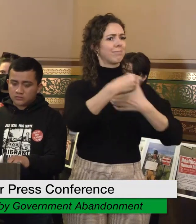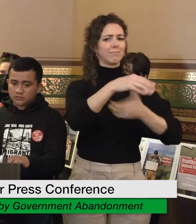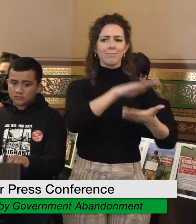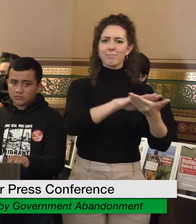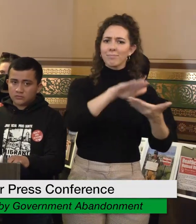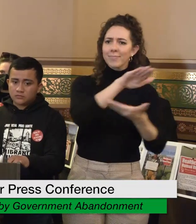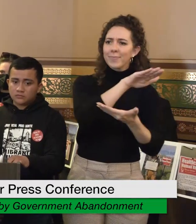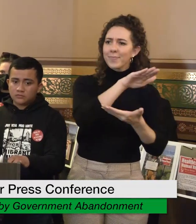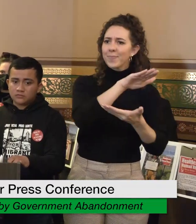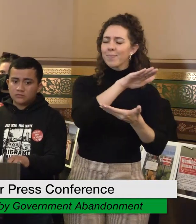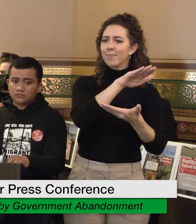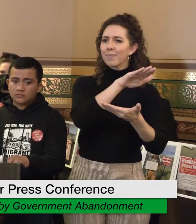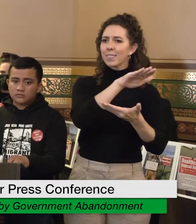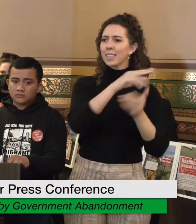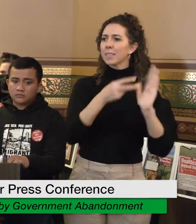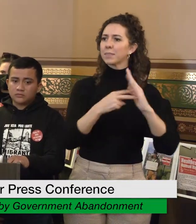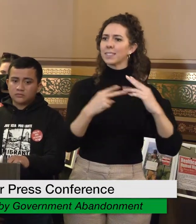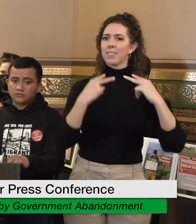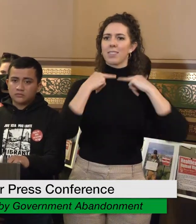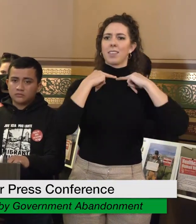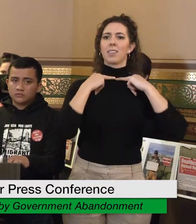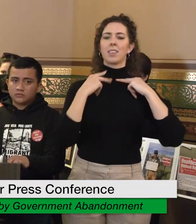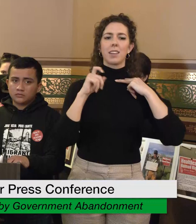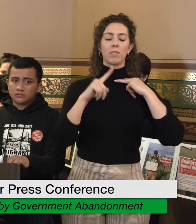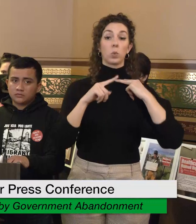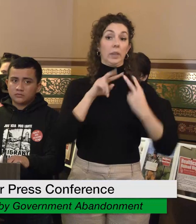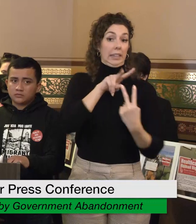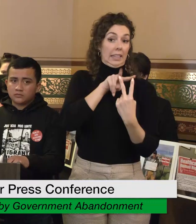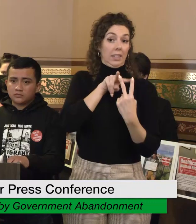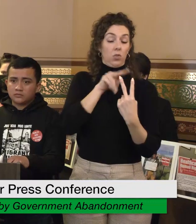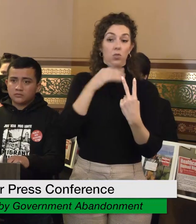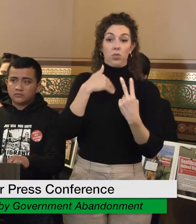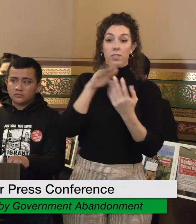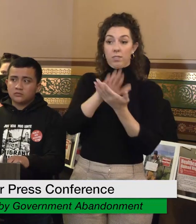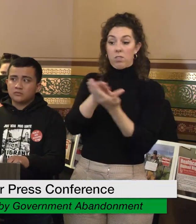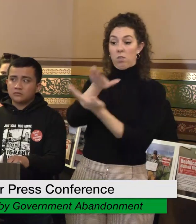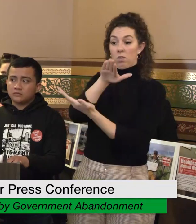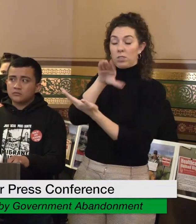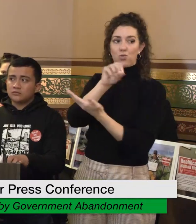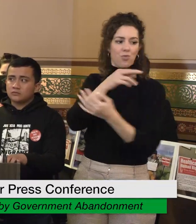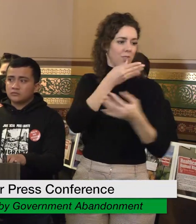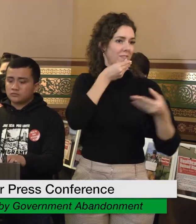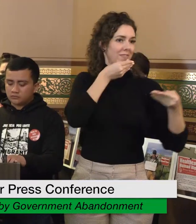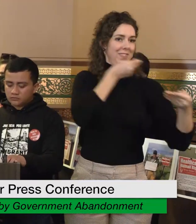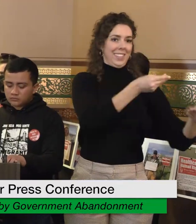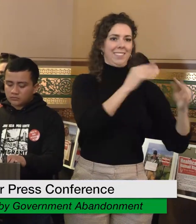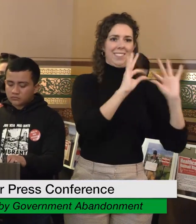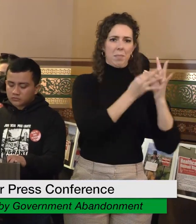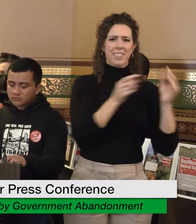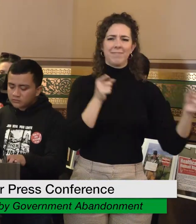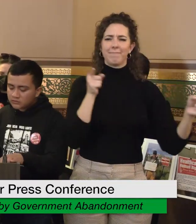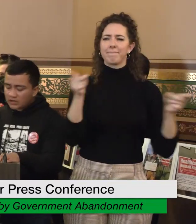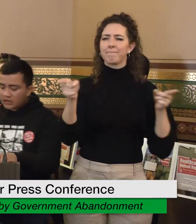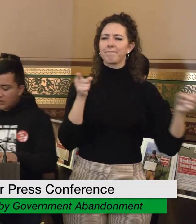And having us to put us in a place where we have to choose between accessing higher education or putting food on our family's